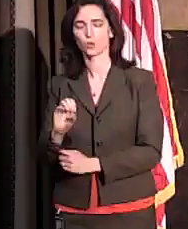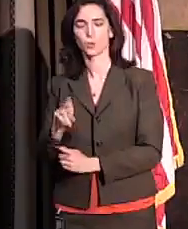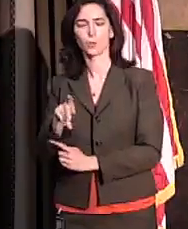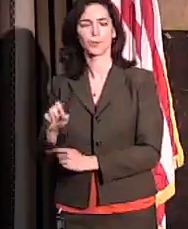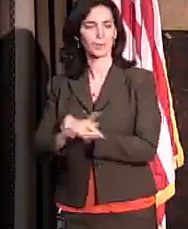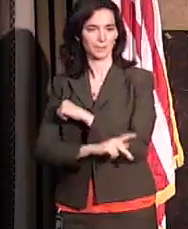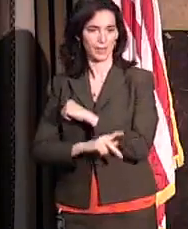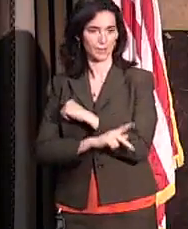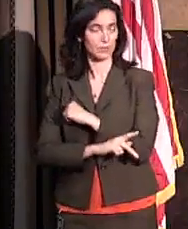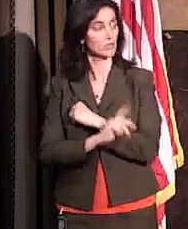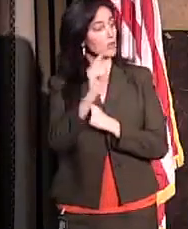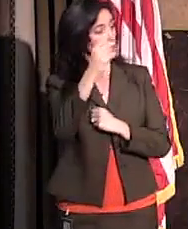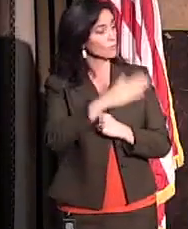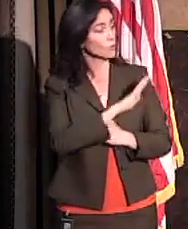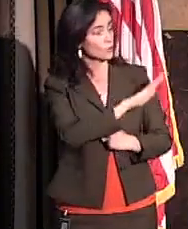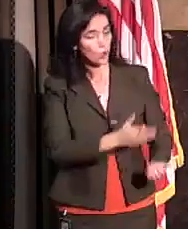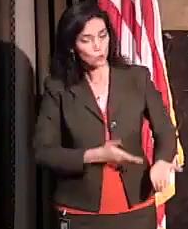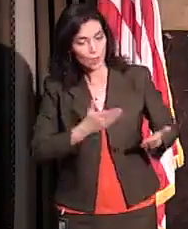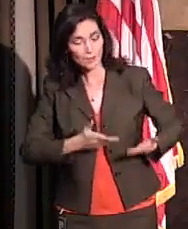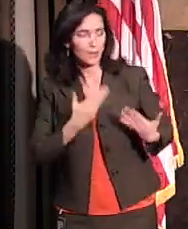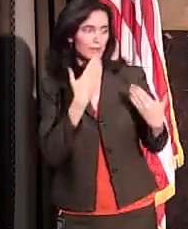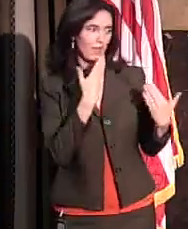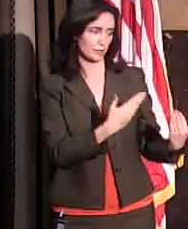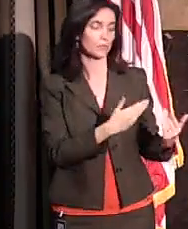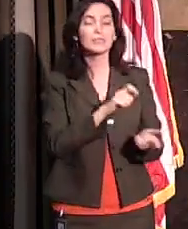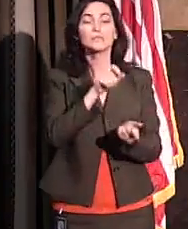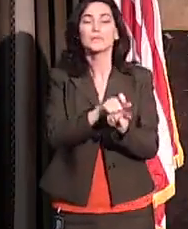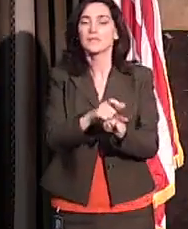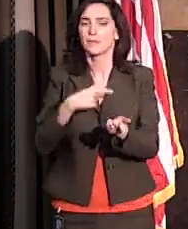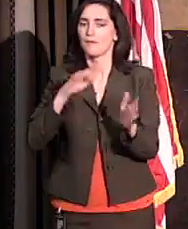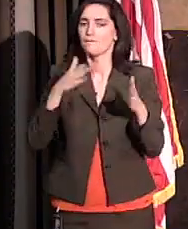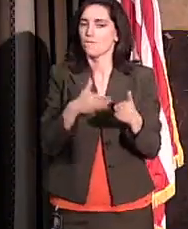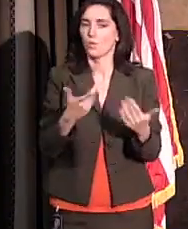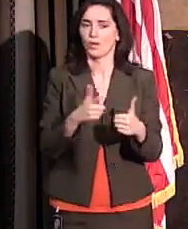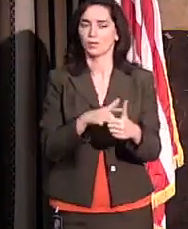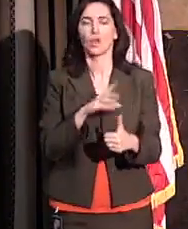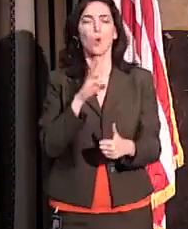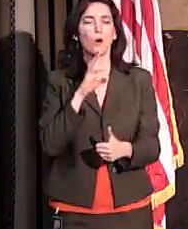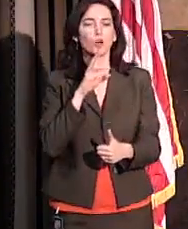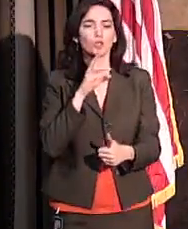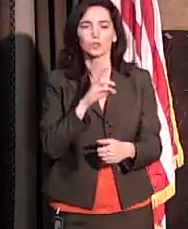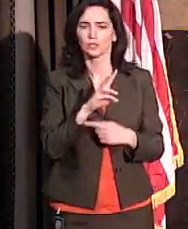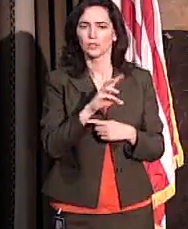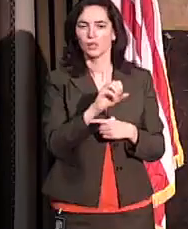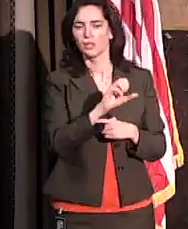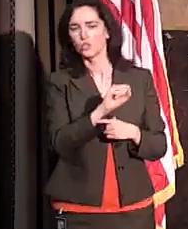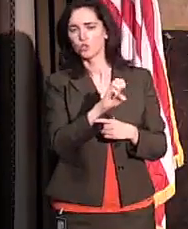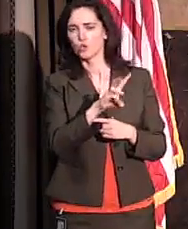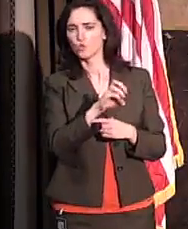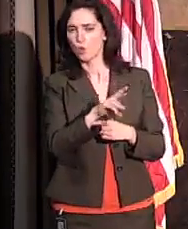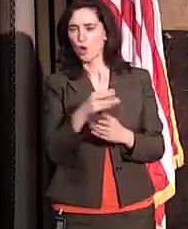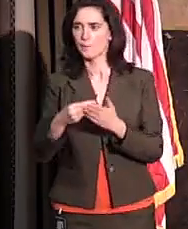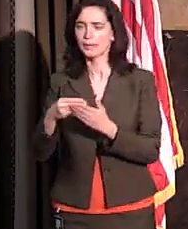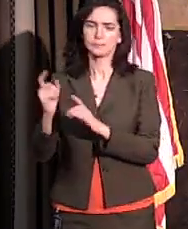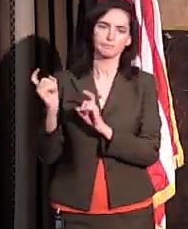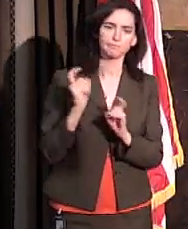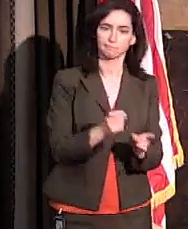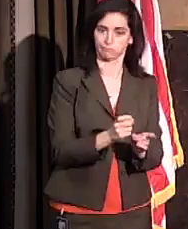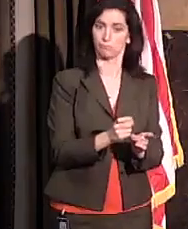your recommendations. I want to speak particularly about the Sewer and Water Grant Program. You often hear